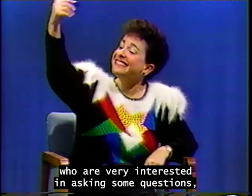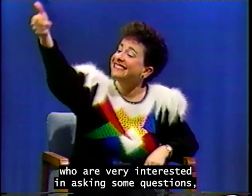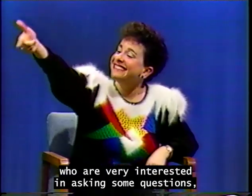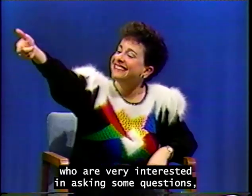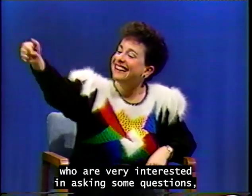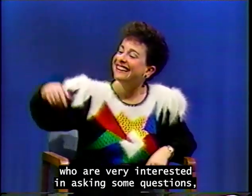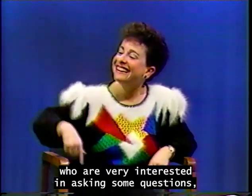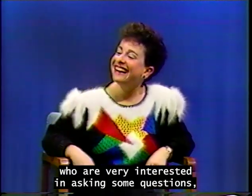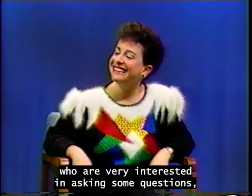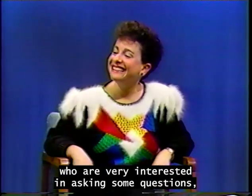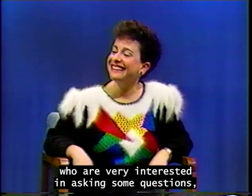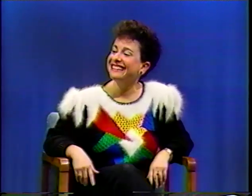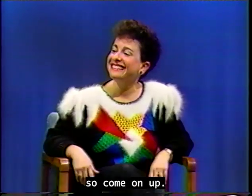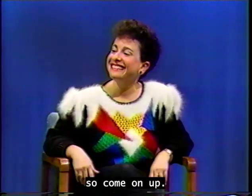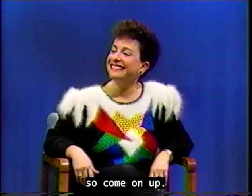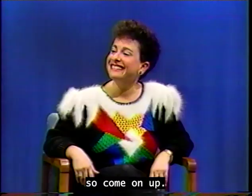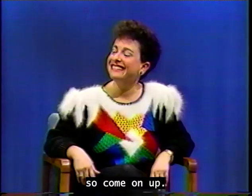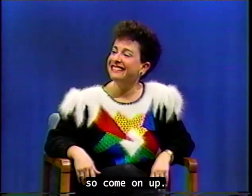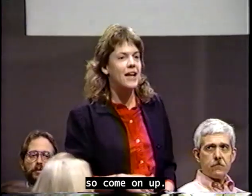very interested in asking some questions, so come on up.